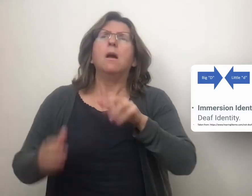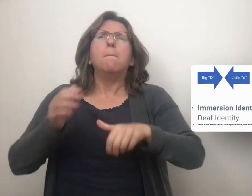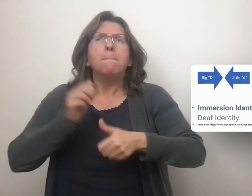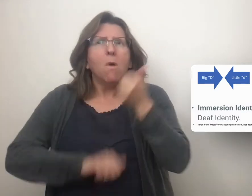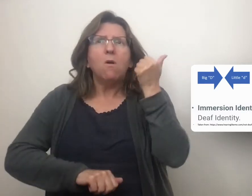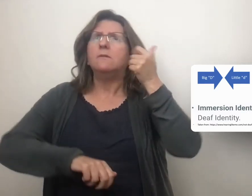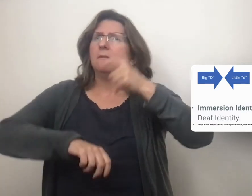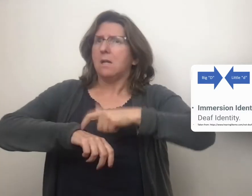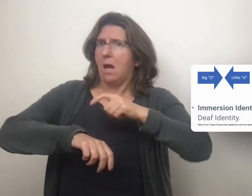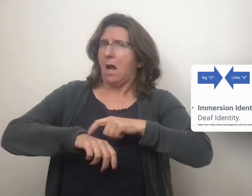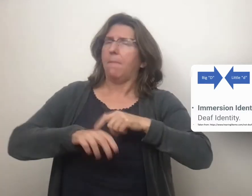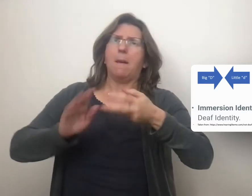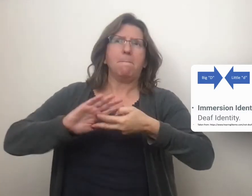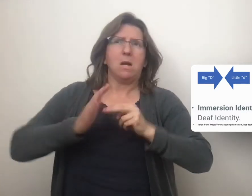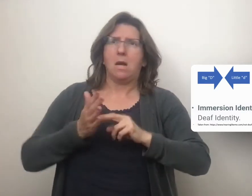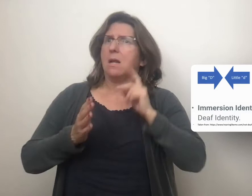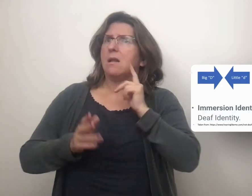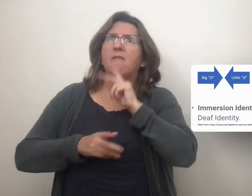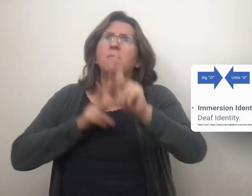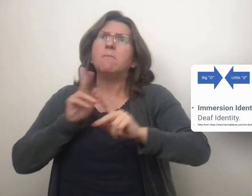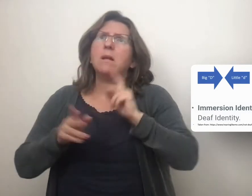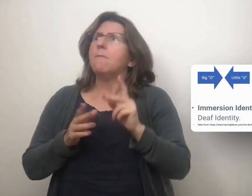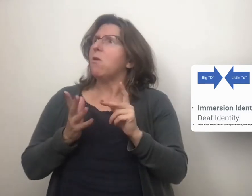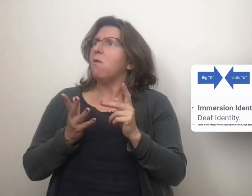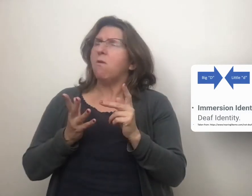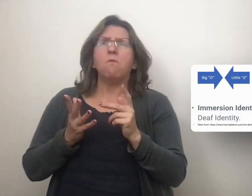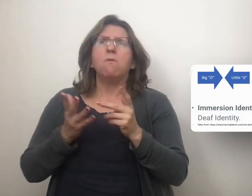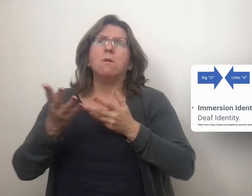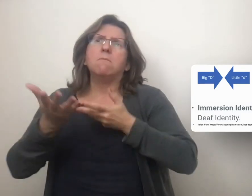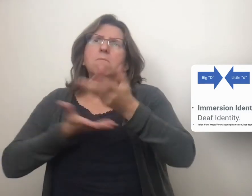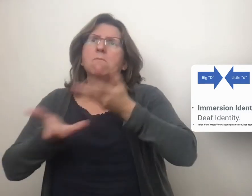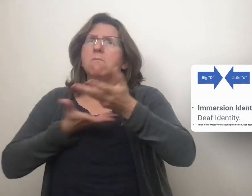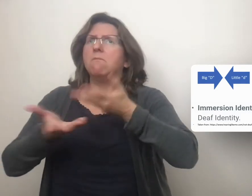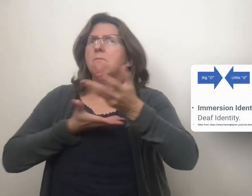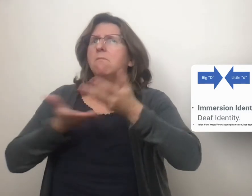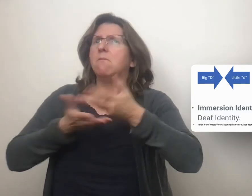Most of their interactions and community involvement would be within the deaf community.